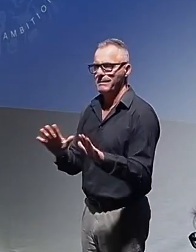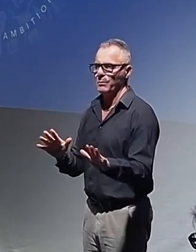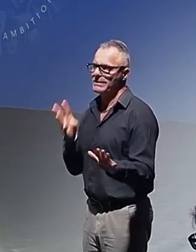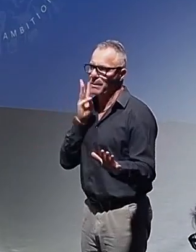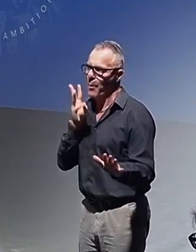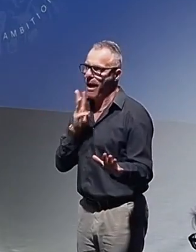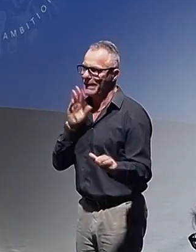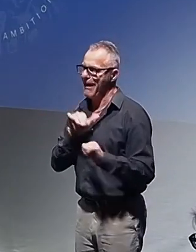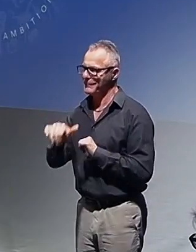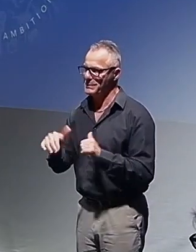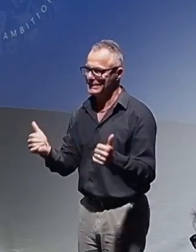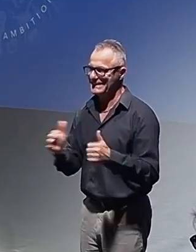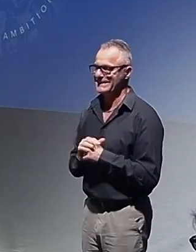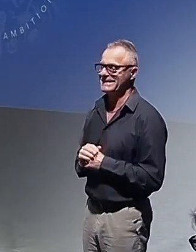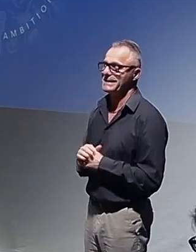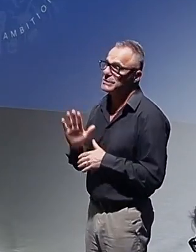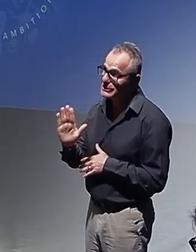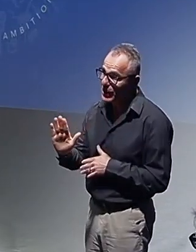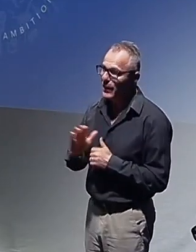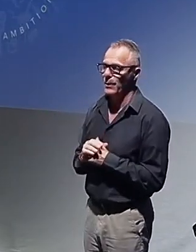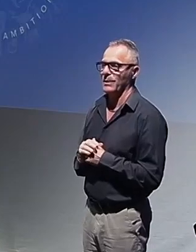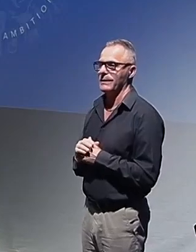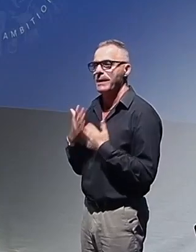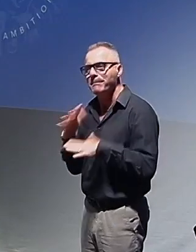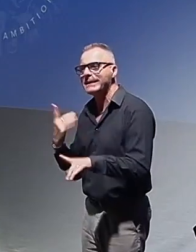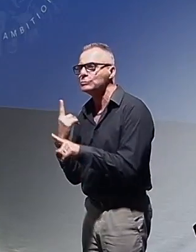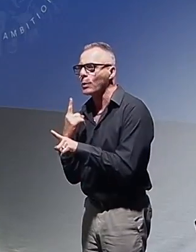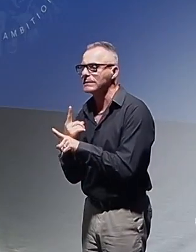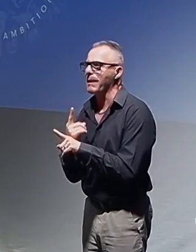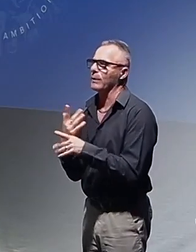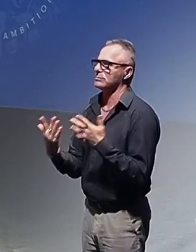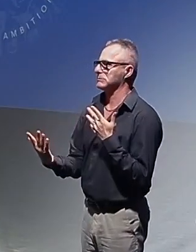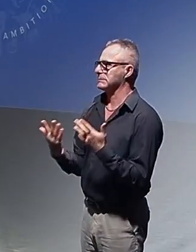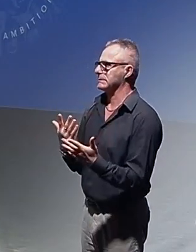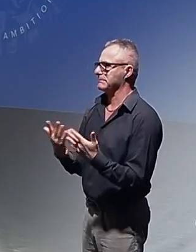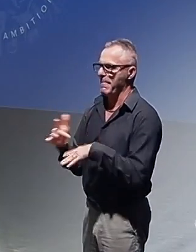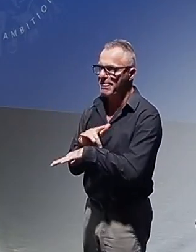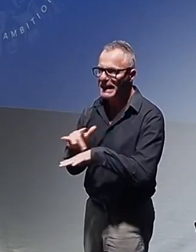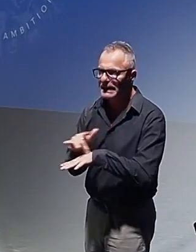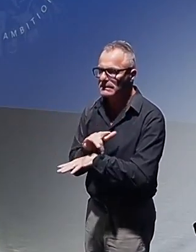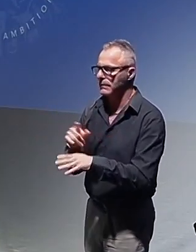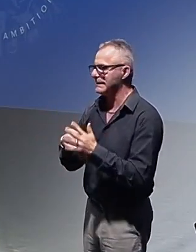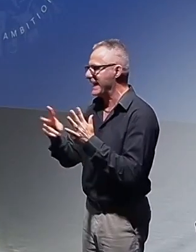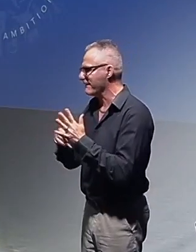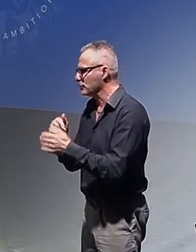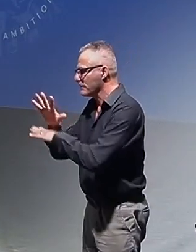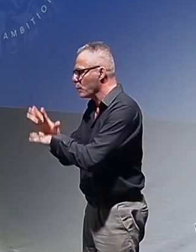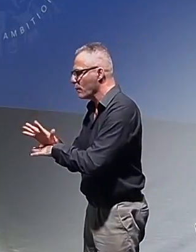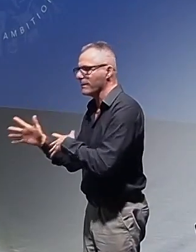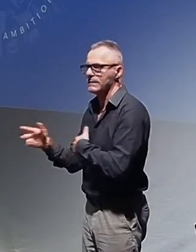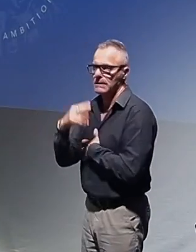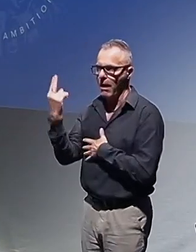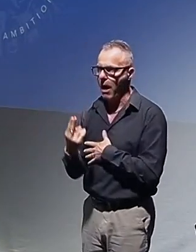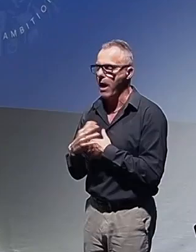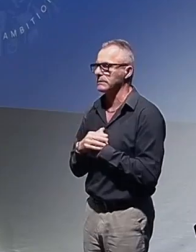or whatever afterwards. So, we've talked about theatre, television, movies,